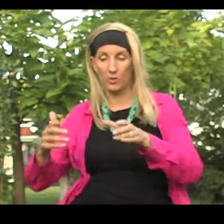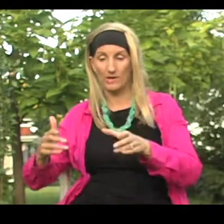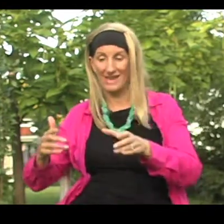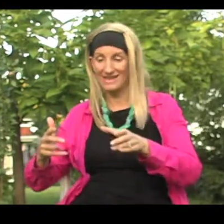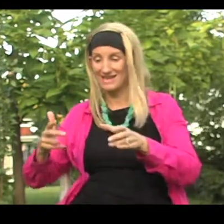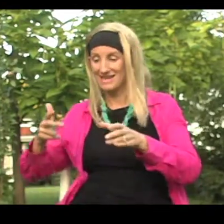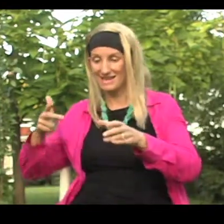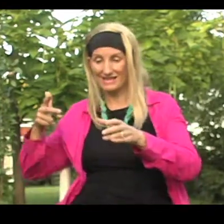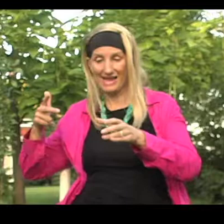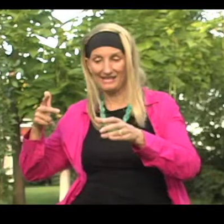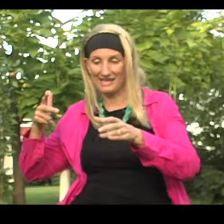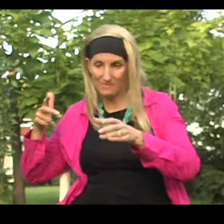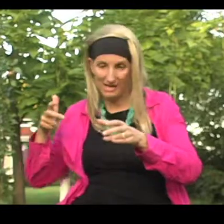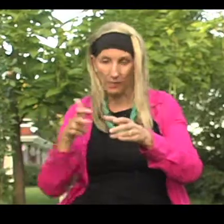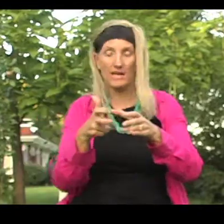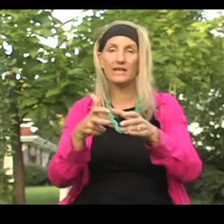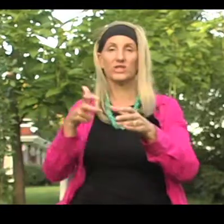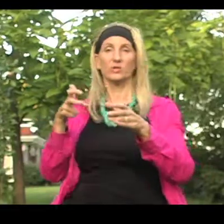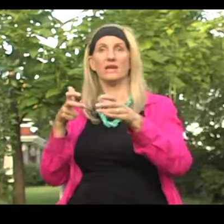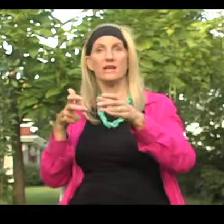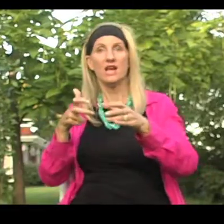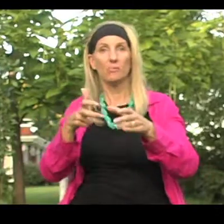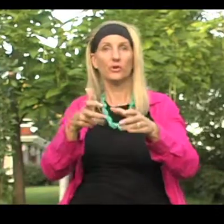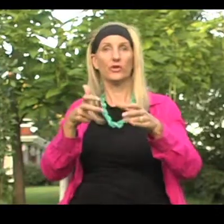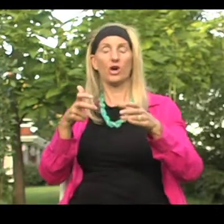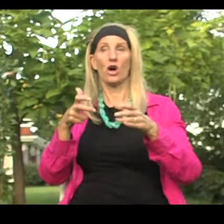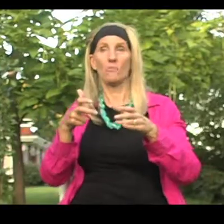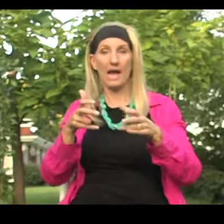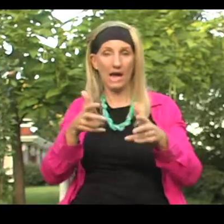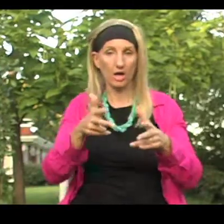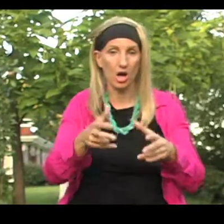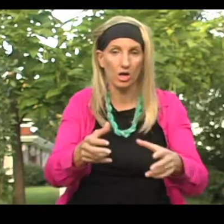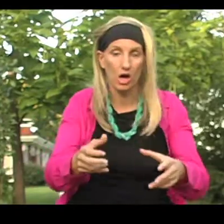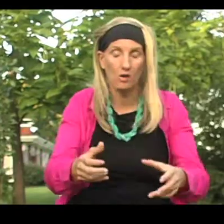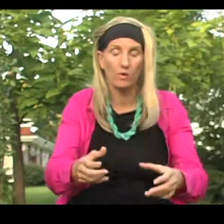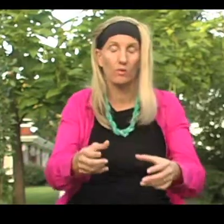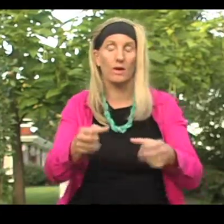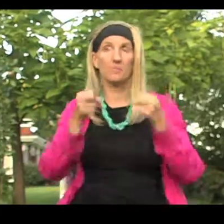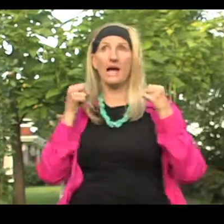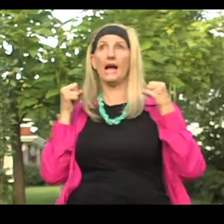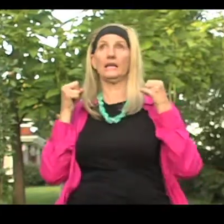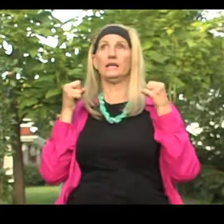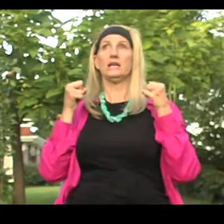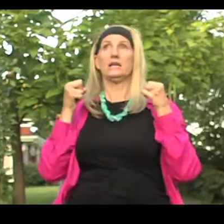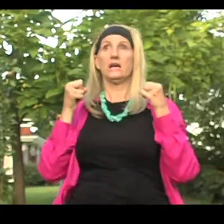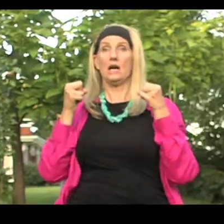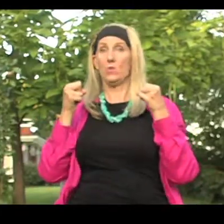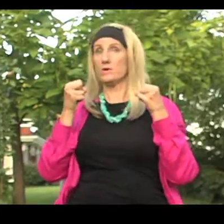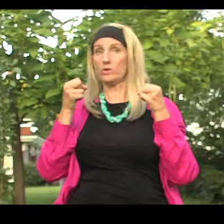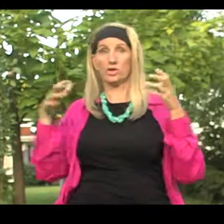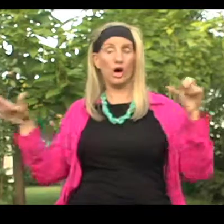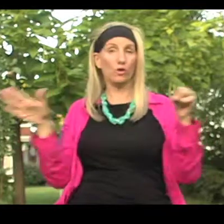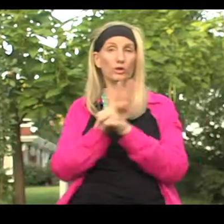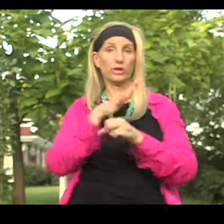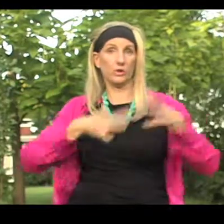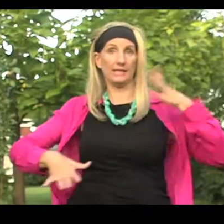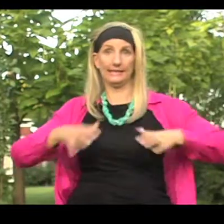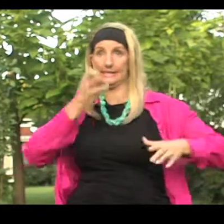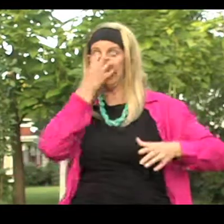that hit that cement, it went into it, pulled the car back. Our car went way back. We were totally dressed as clowns.